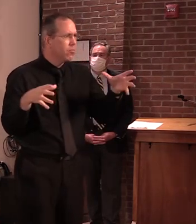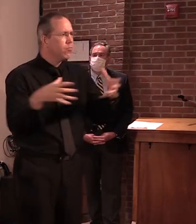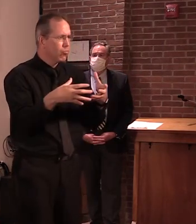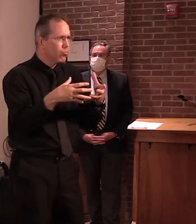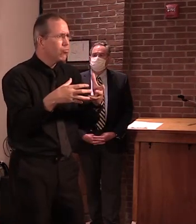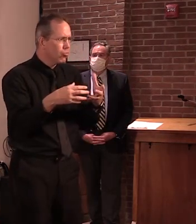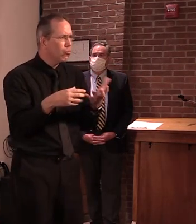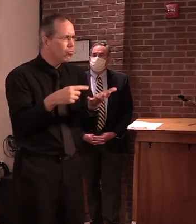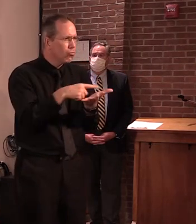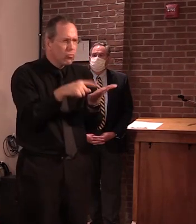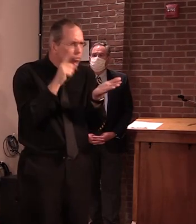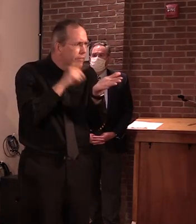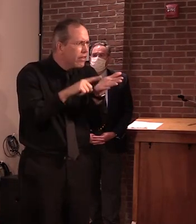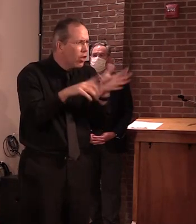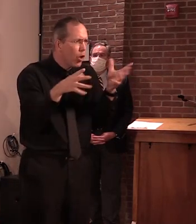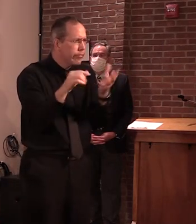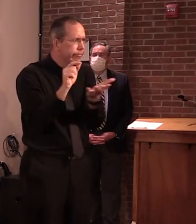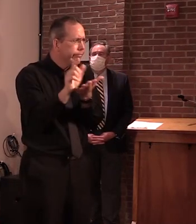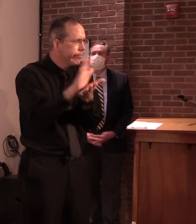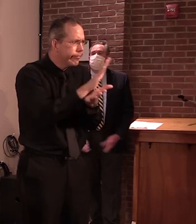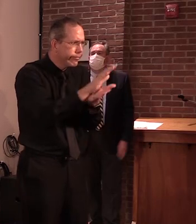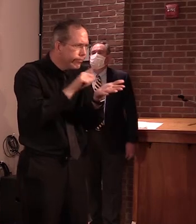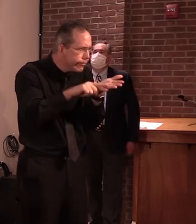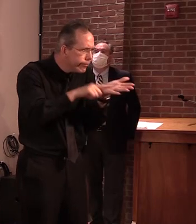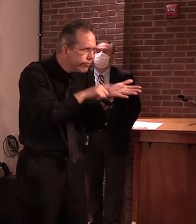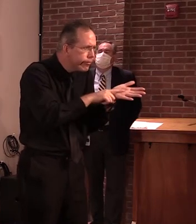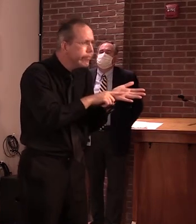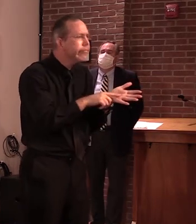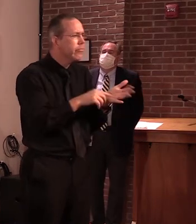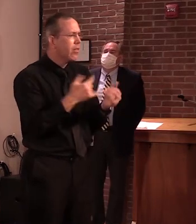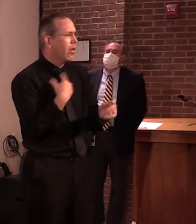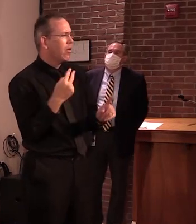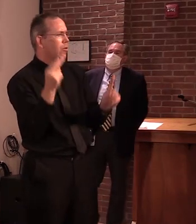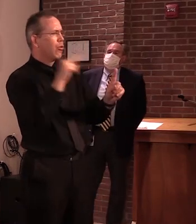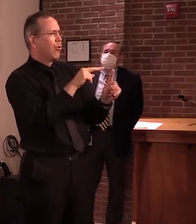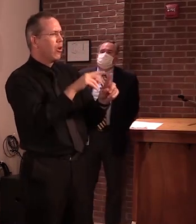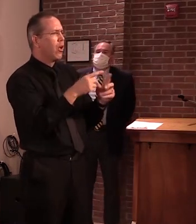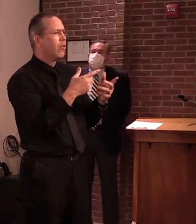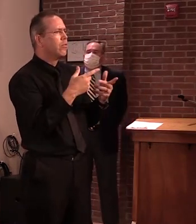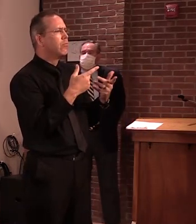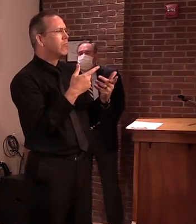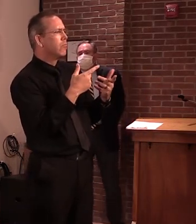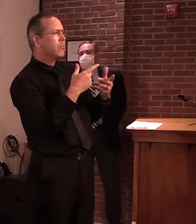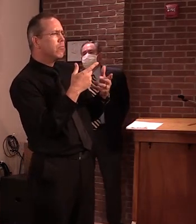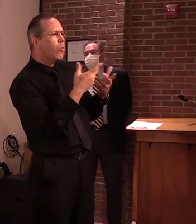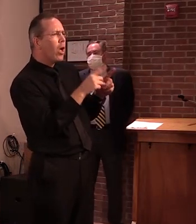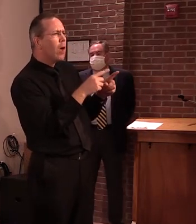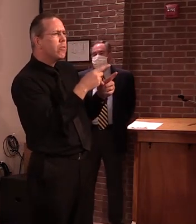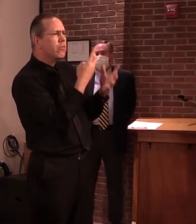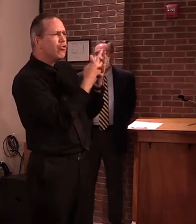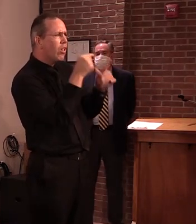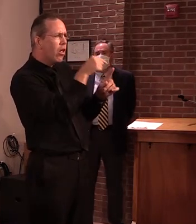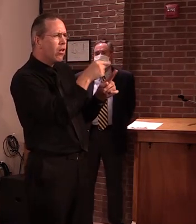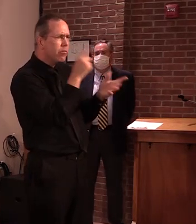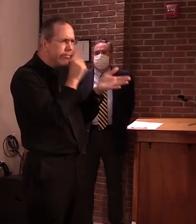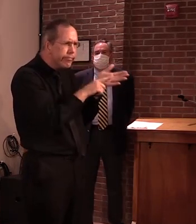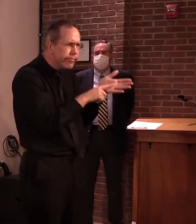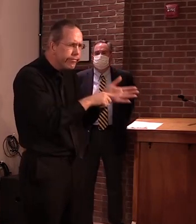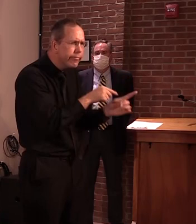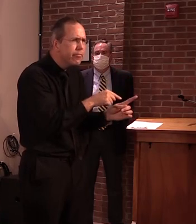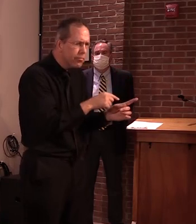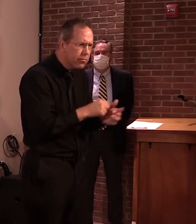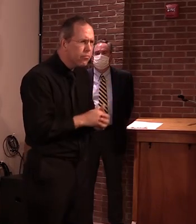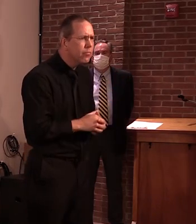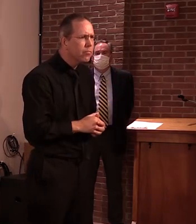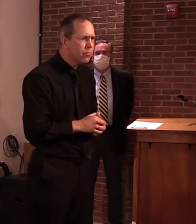part of their ongoing Department of Corrections review. I initially said in December,